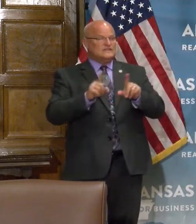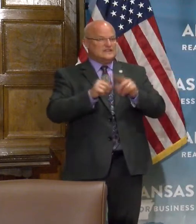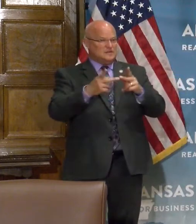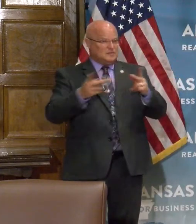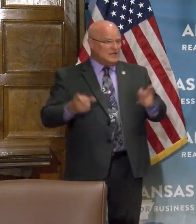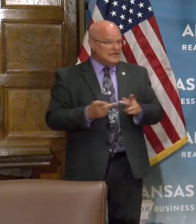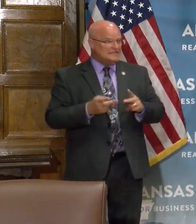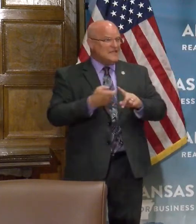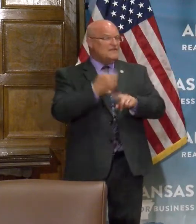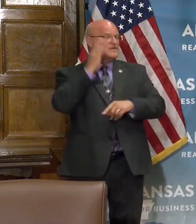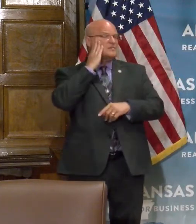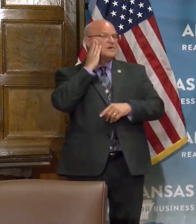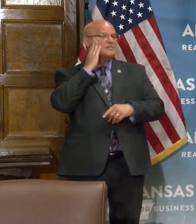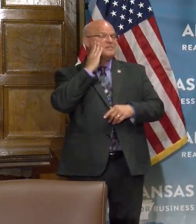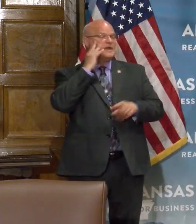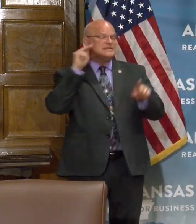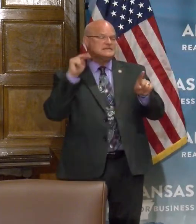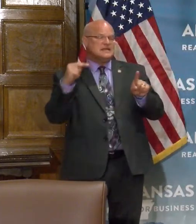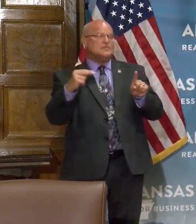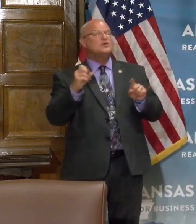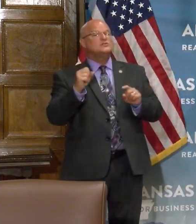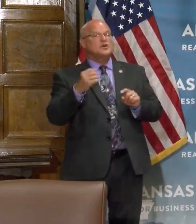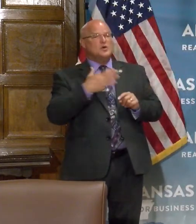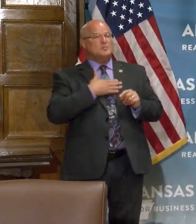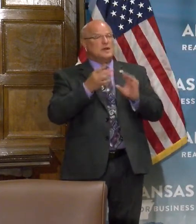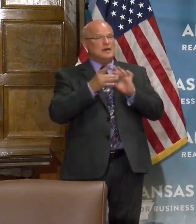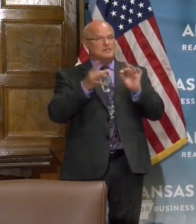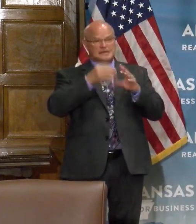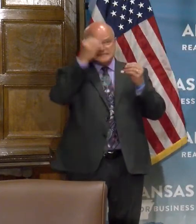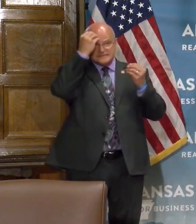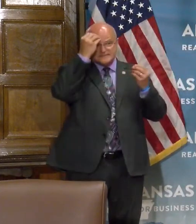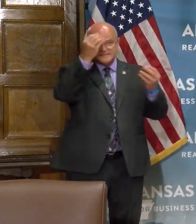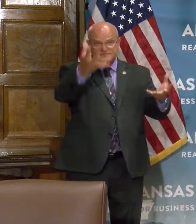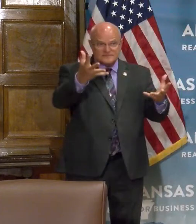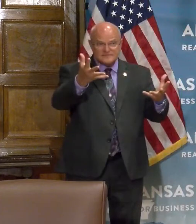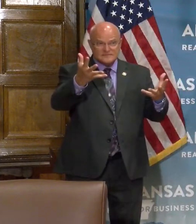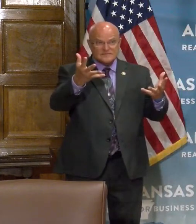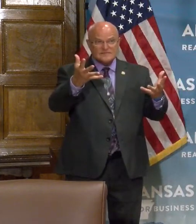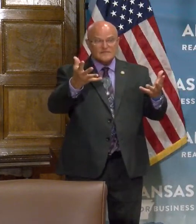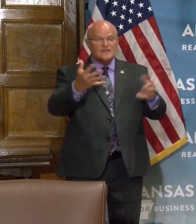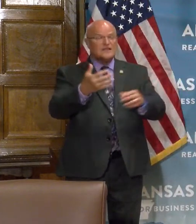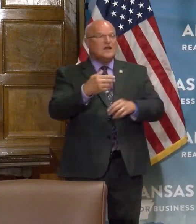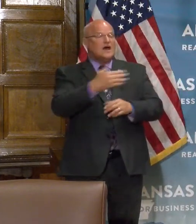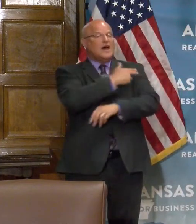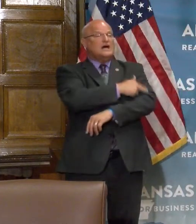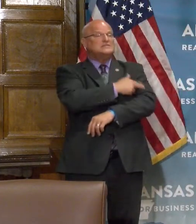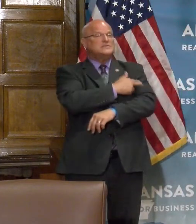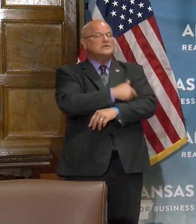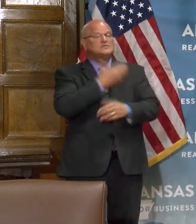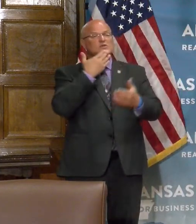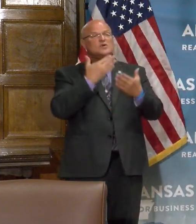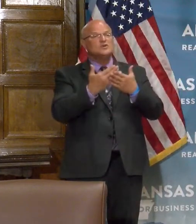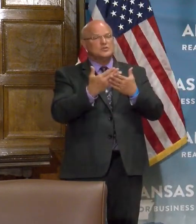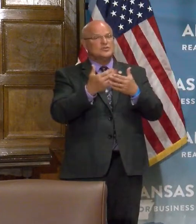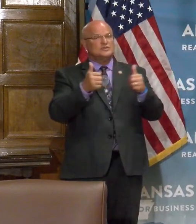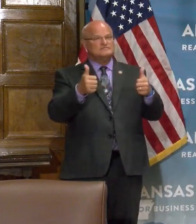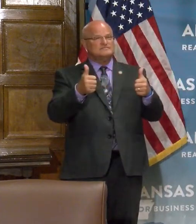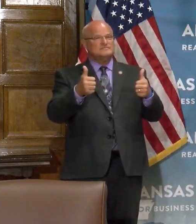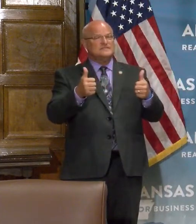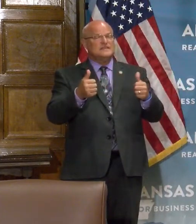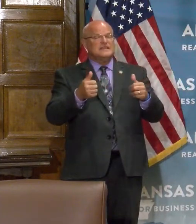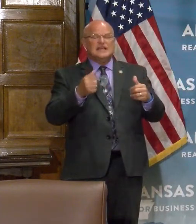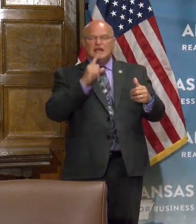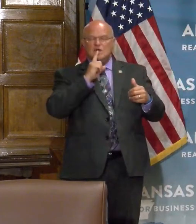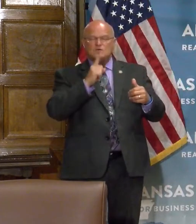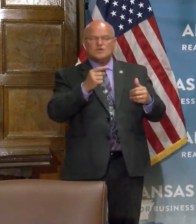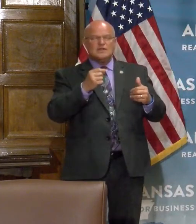standpoint and from a bed standpoint. So my main message to you today is hospitals are in good shape around the state. It's a